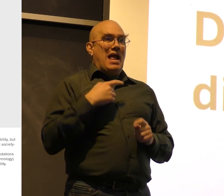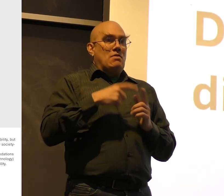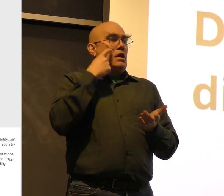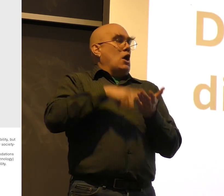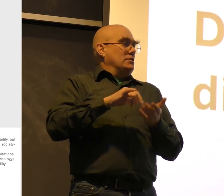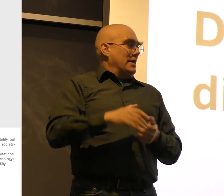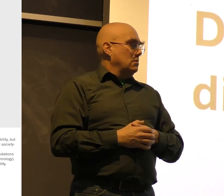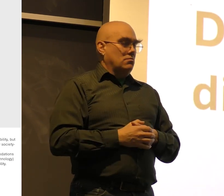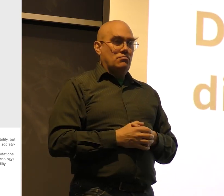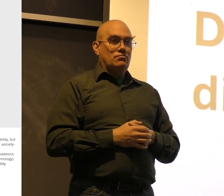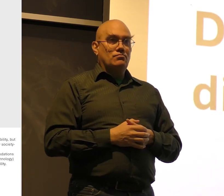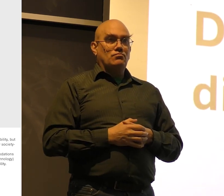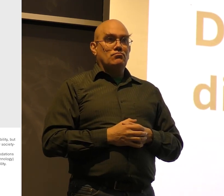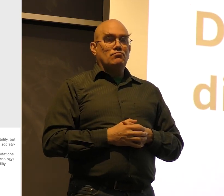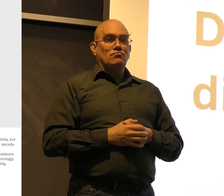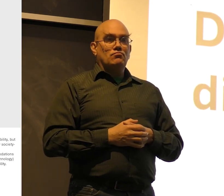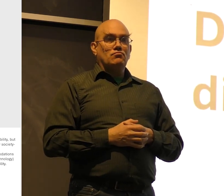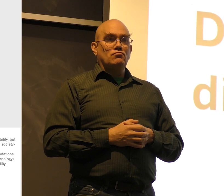greater community, and we have to acknowledge it.